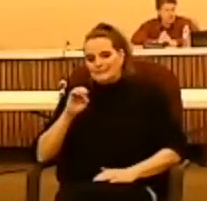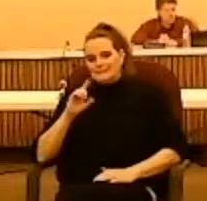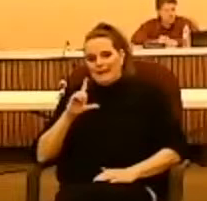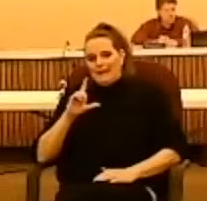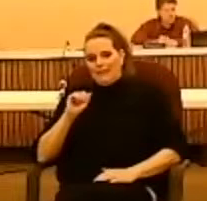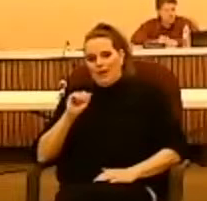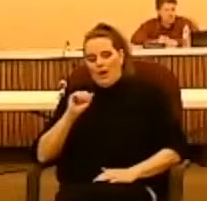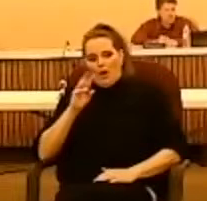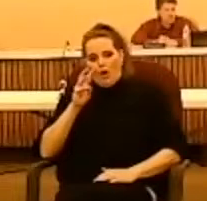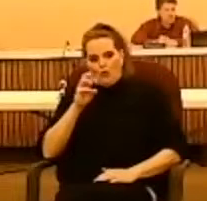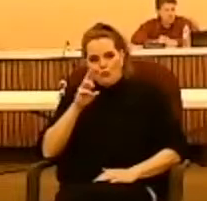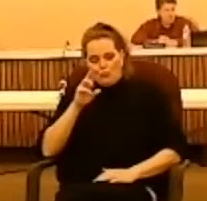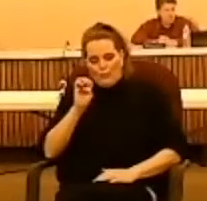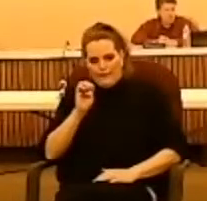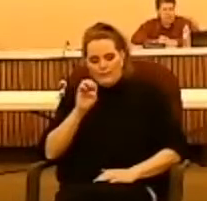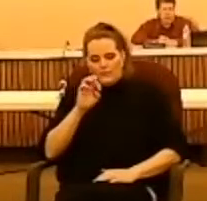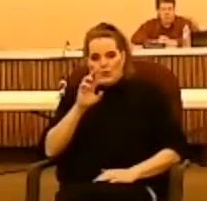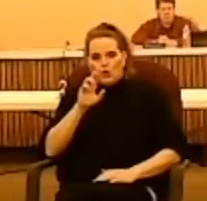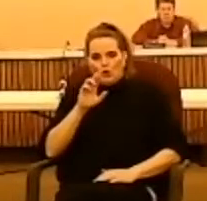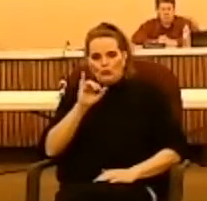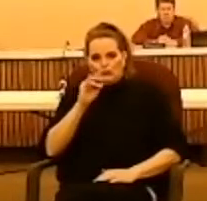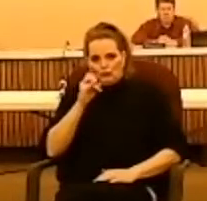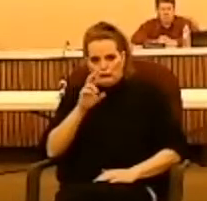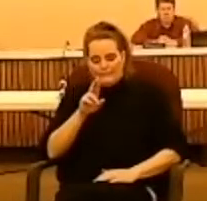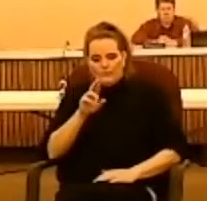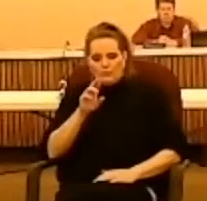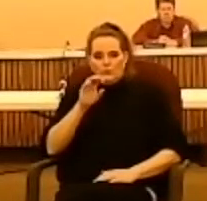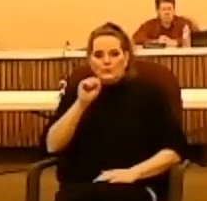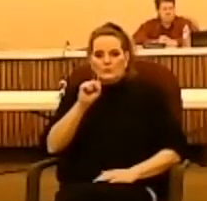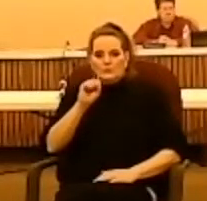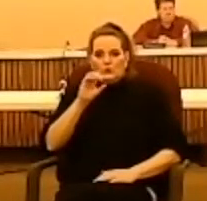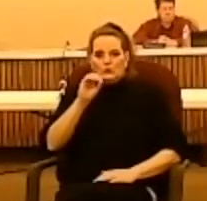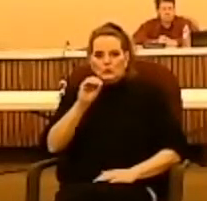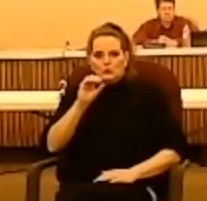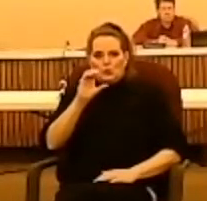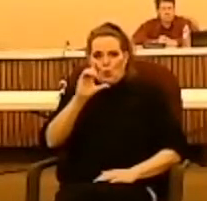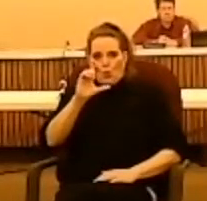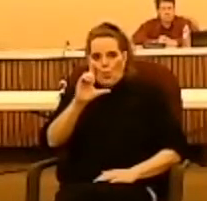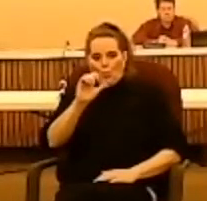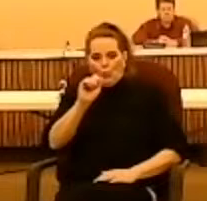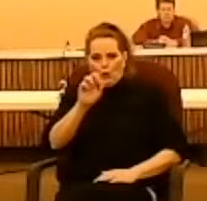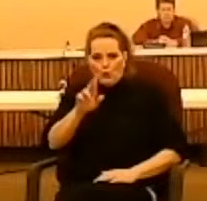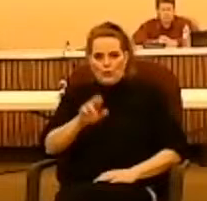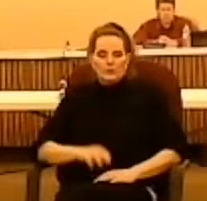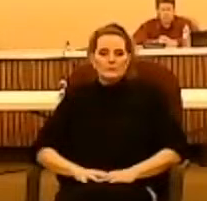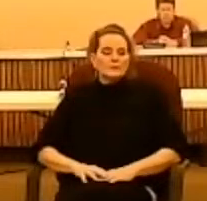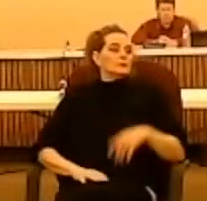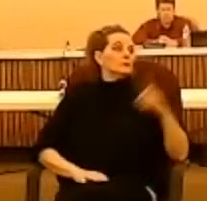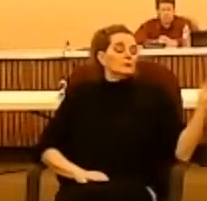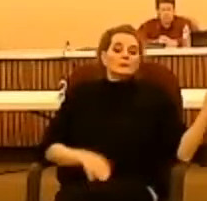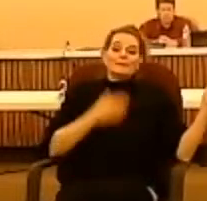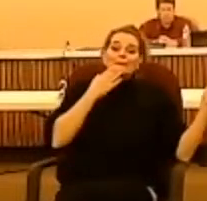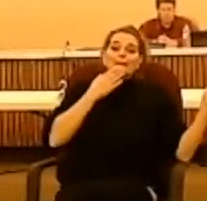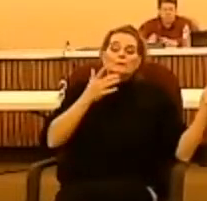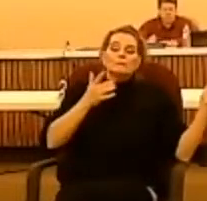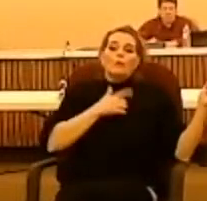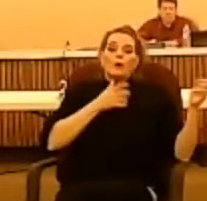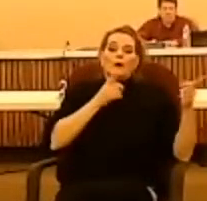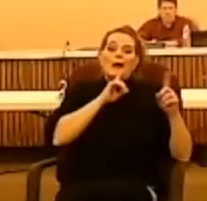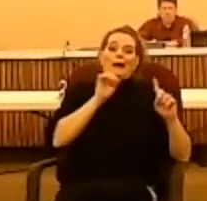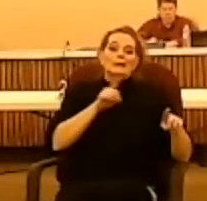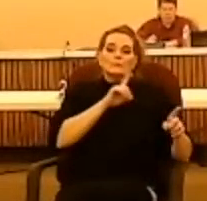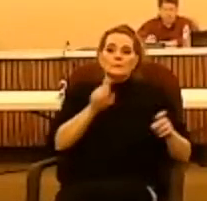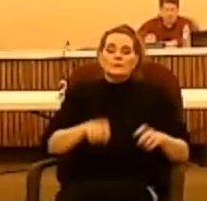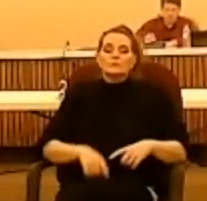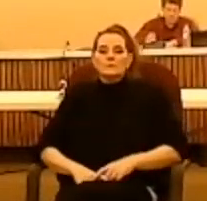and the Remalts. Thanks for answering our questions. Sure thing. Appreciate you being Thank here. you for being here. Yeah, and we appreciate